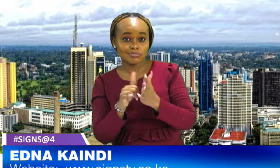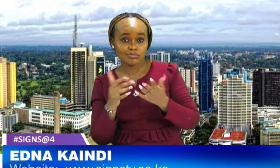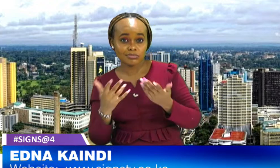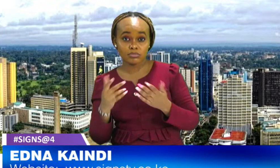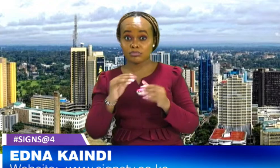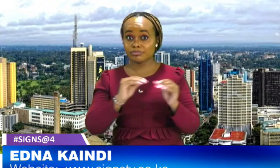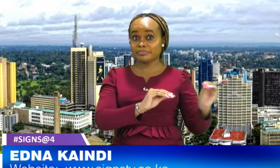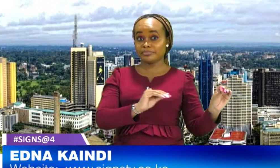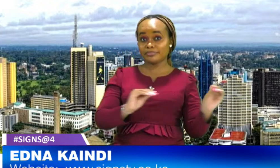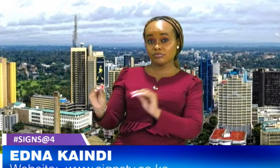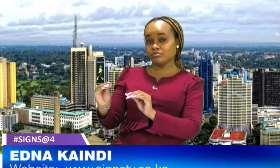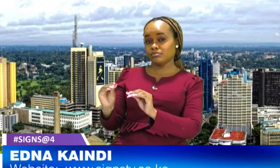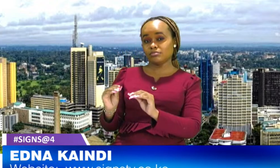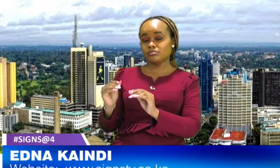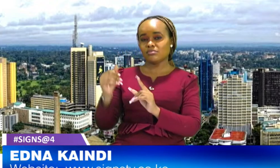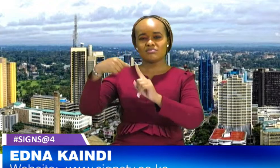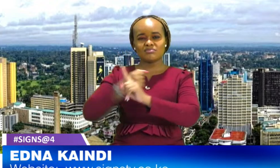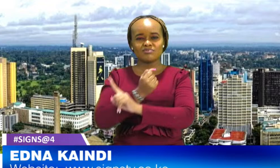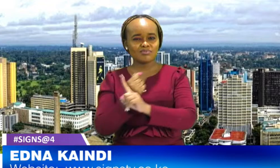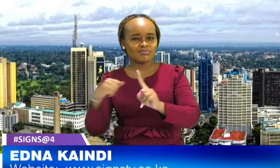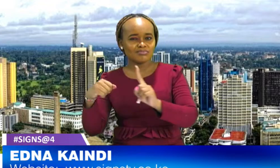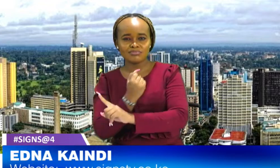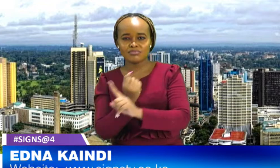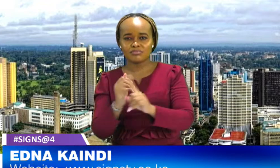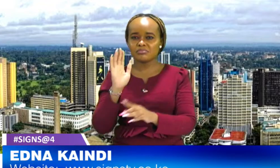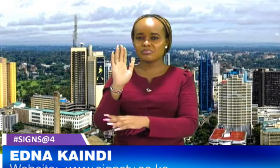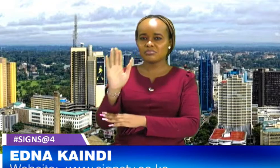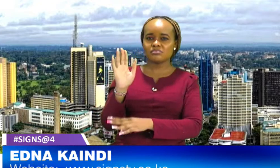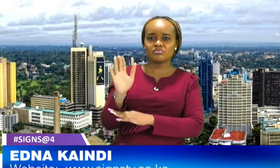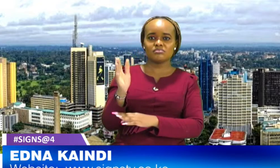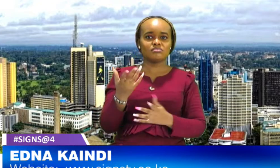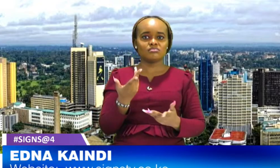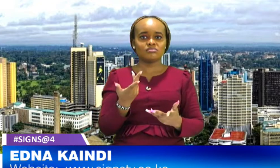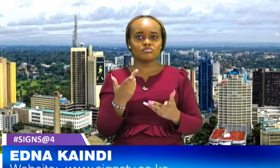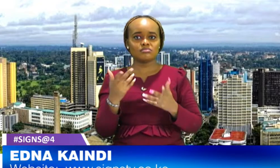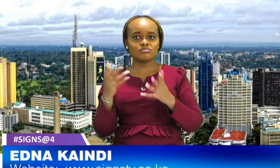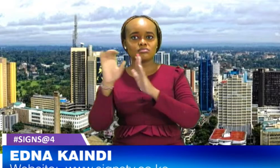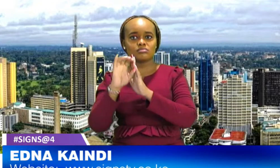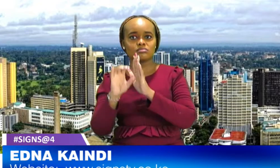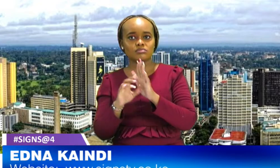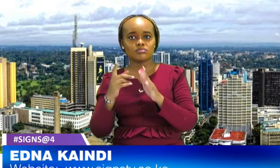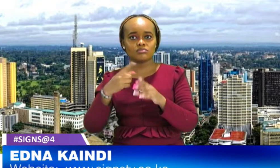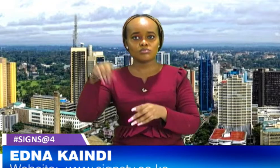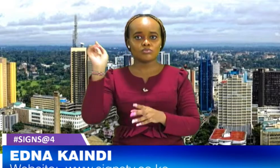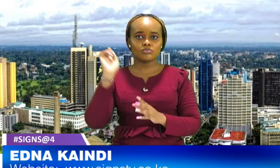He argued that the move was in violation of his constitutional rights.